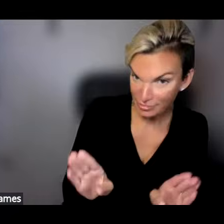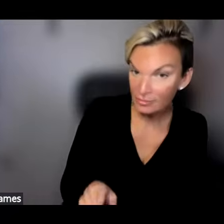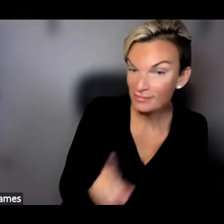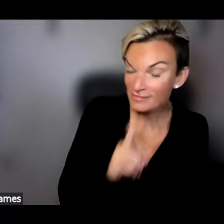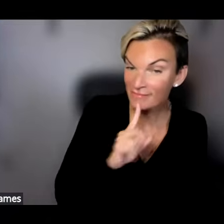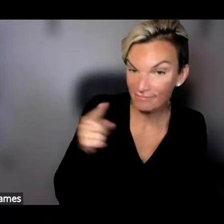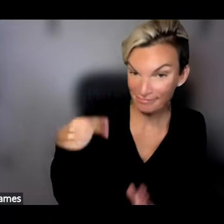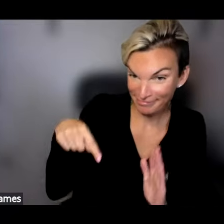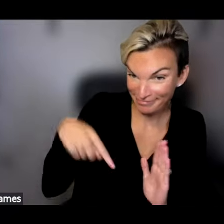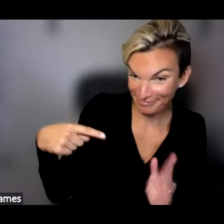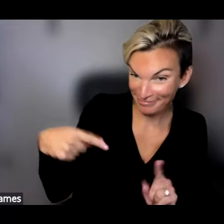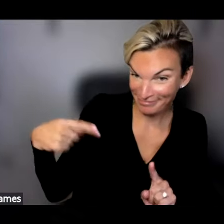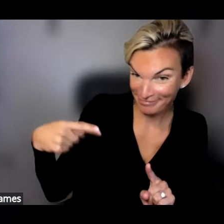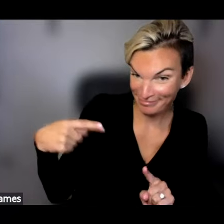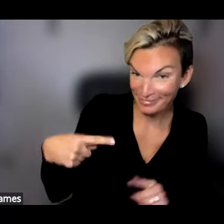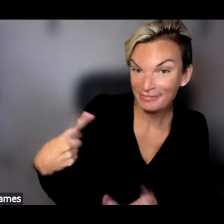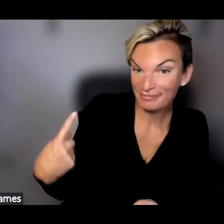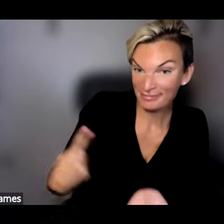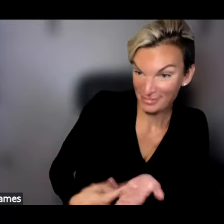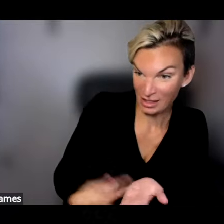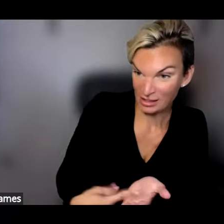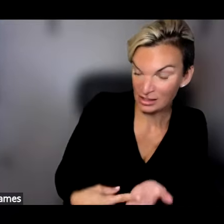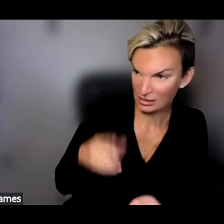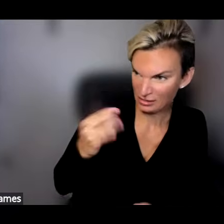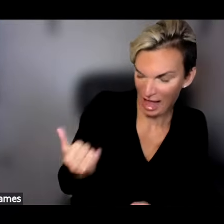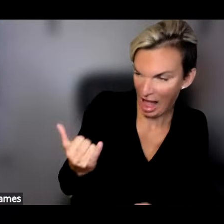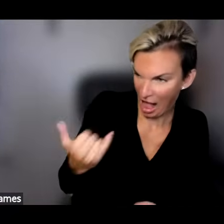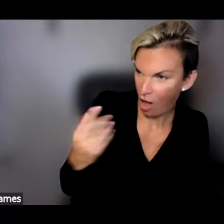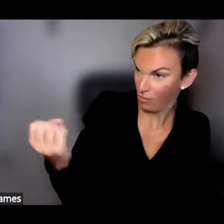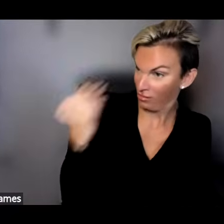now is new today. Is that correct?